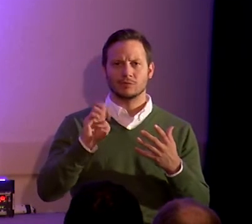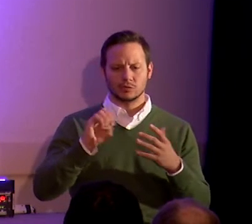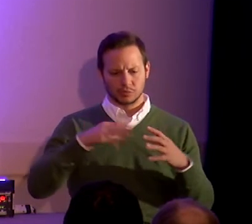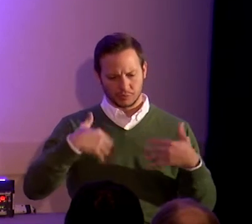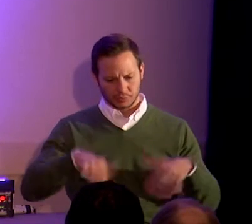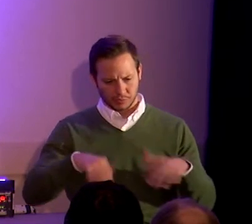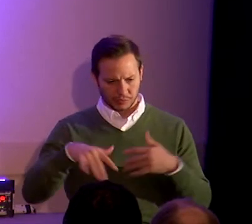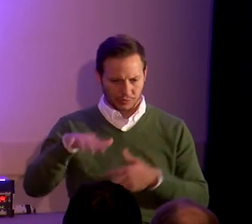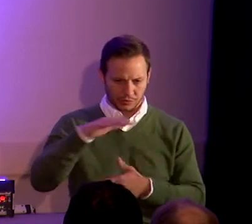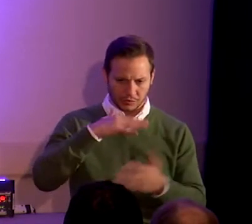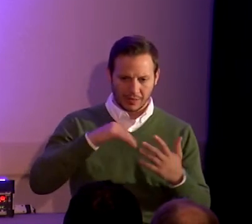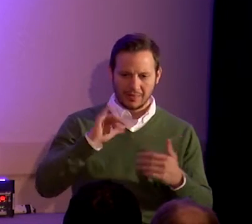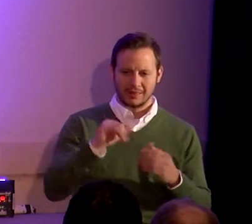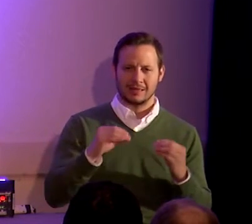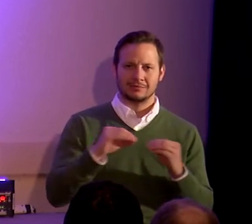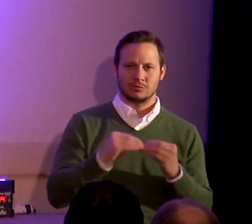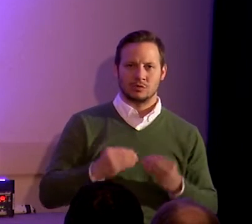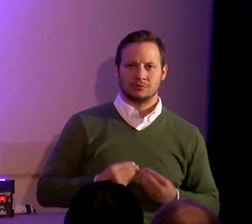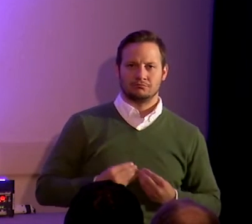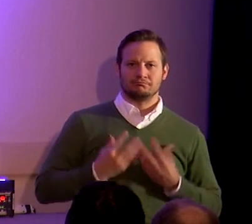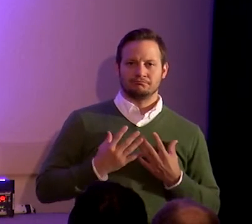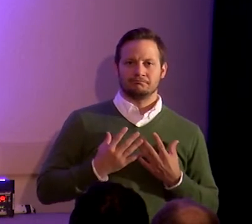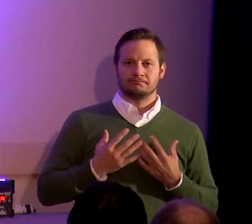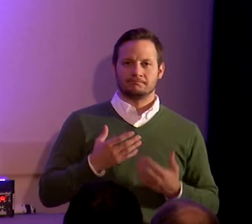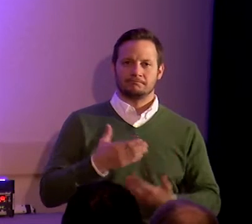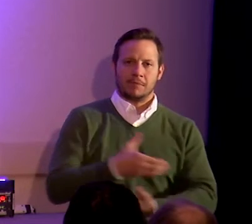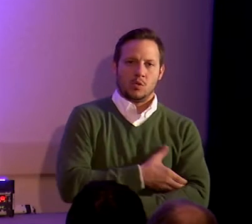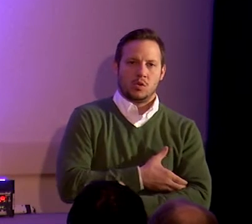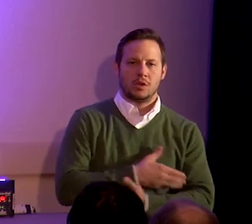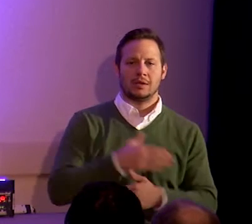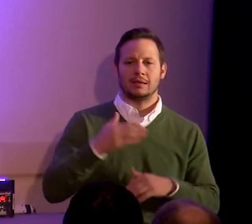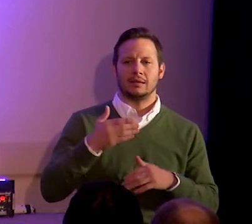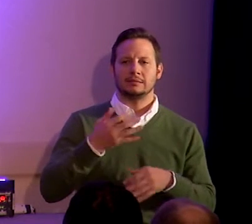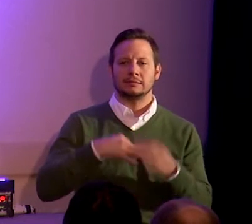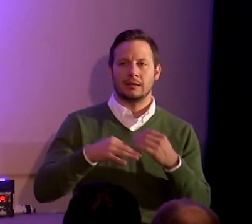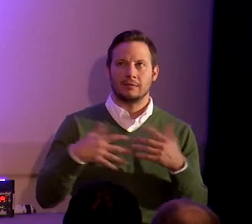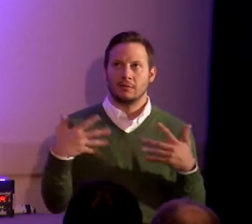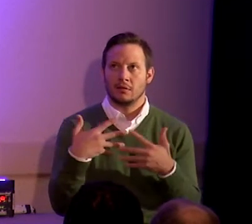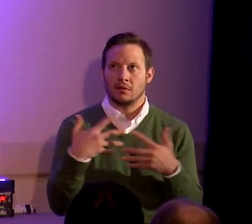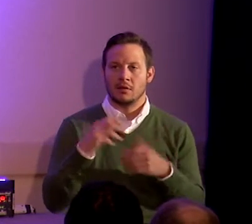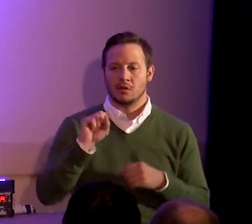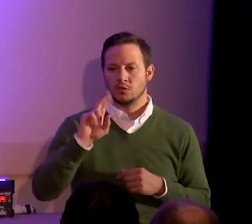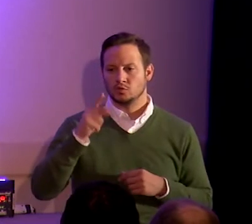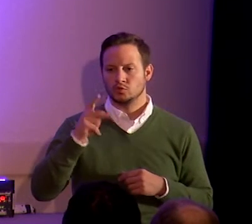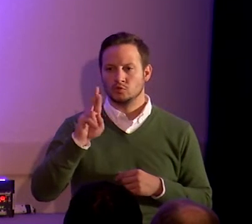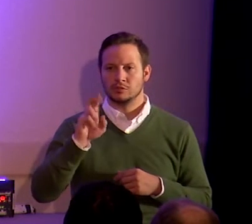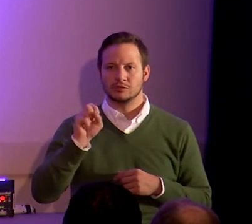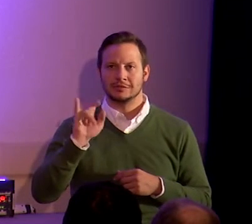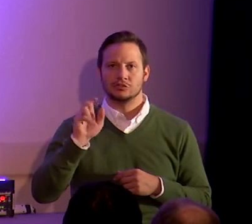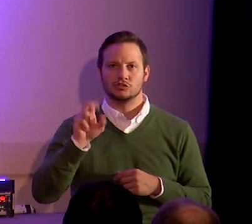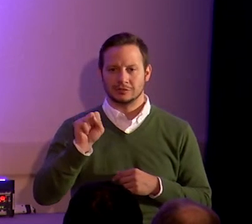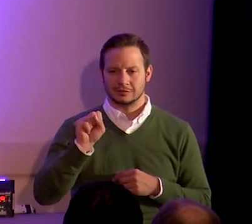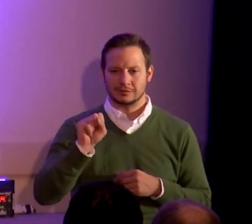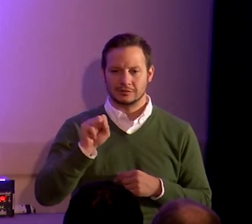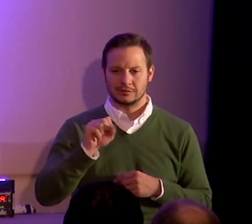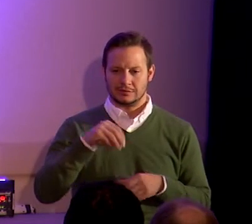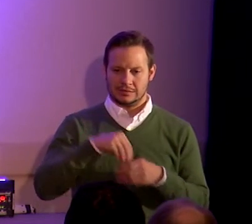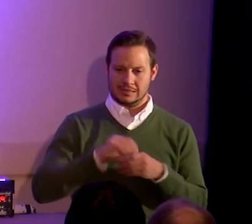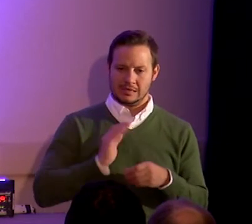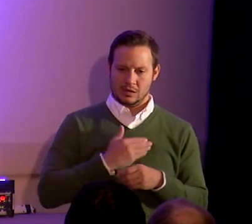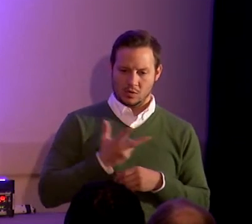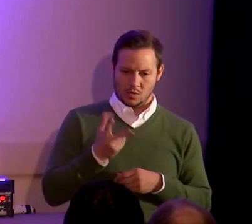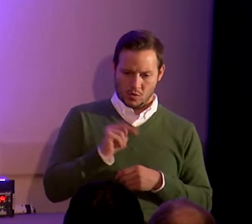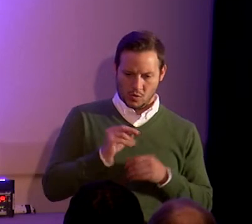more noble and empowering than letting superstition and fear dictate the course of human history and our own individual lives.